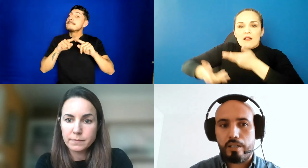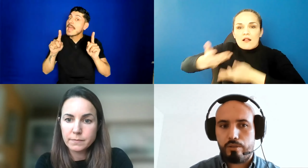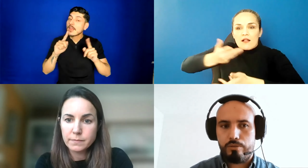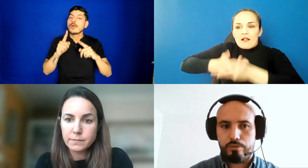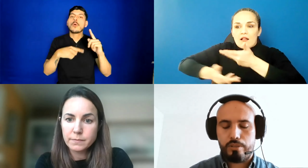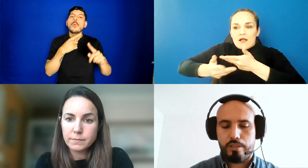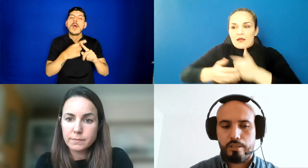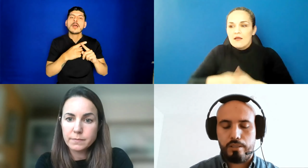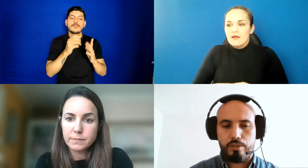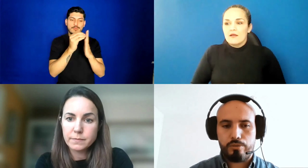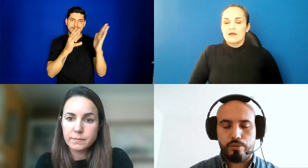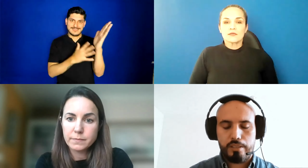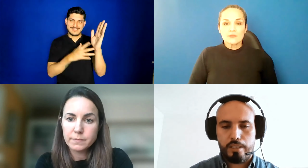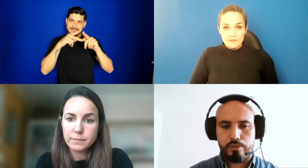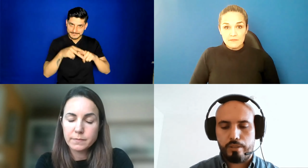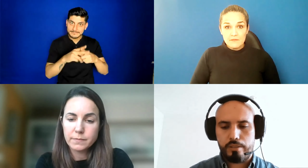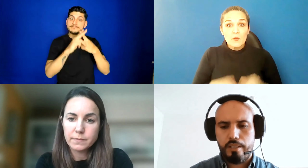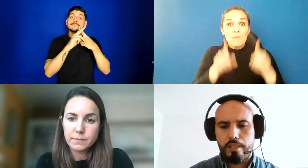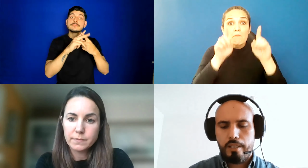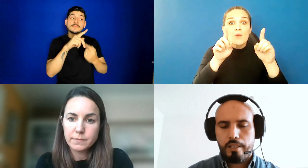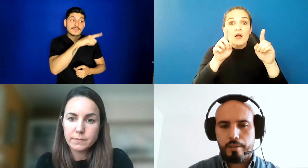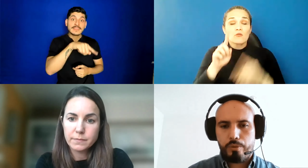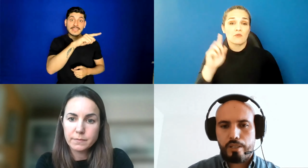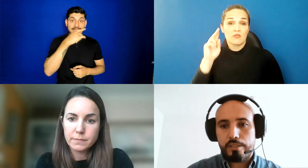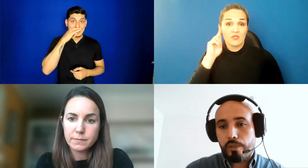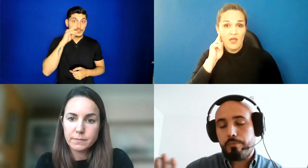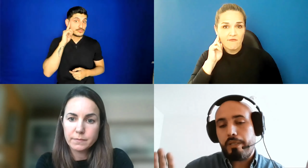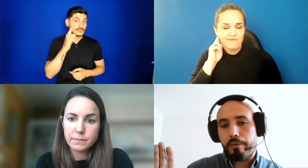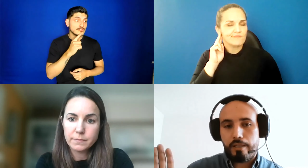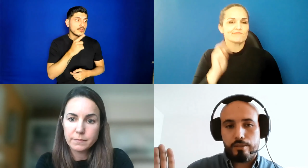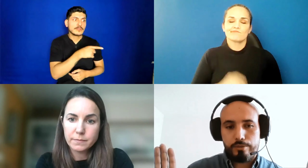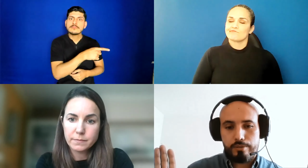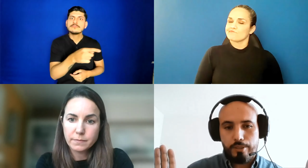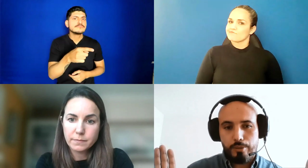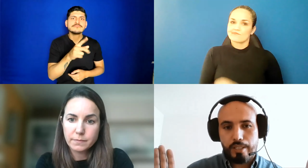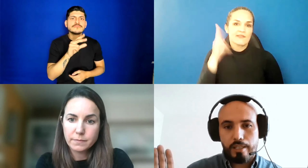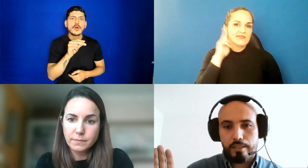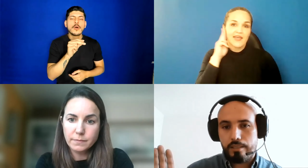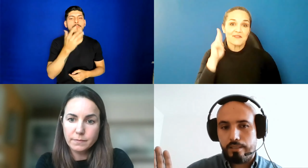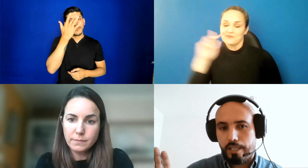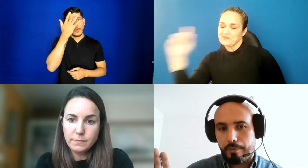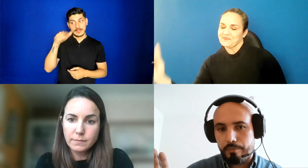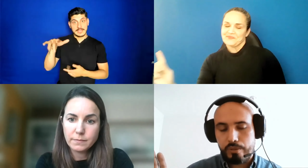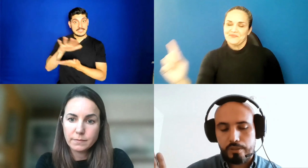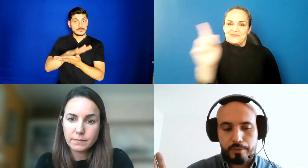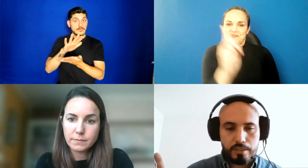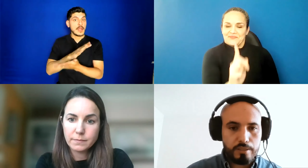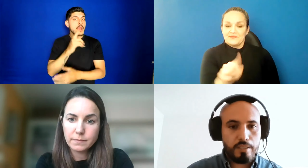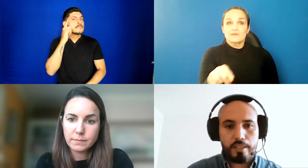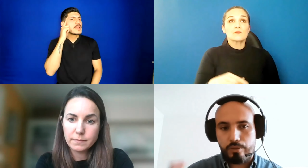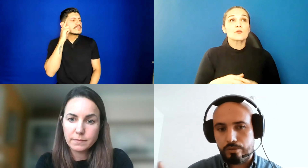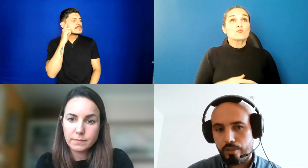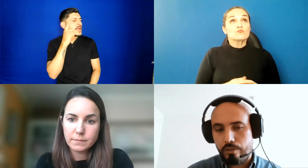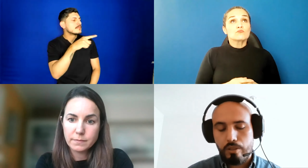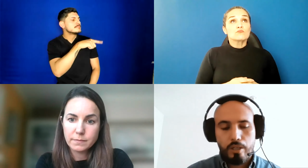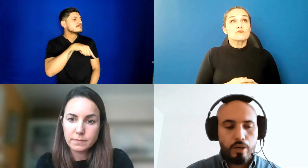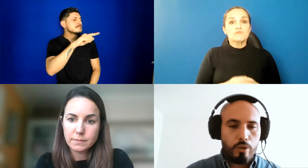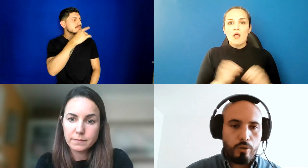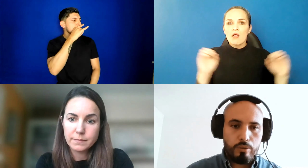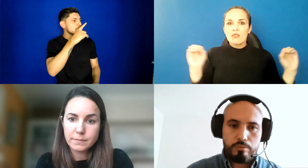our project started, this didn't happen with these children because the school was waiting for the children